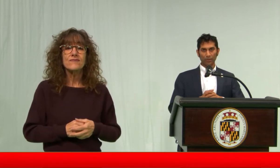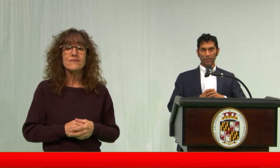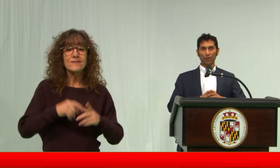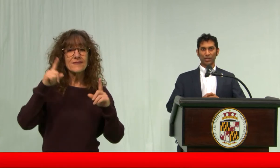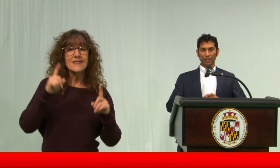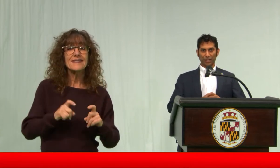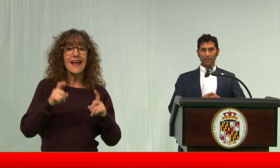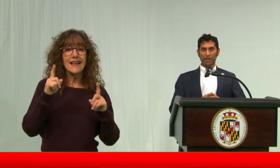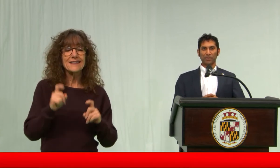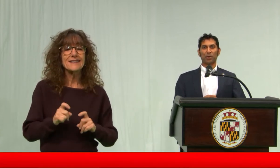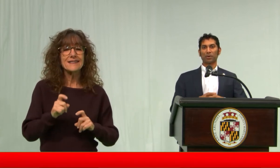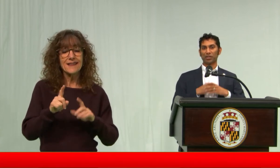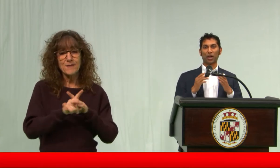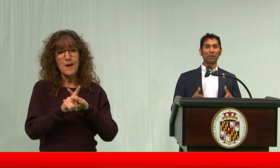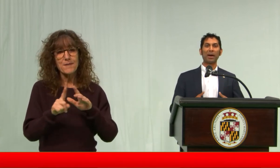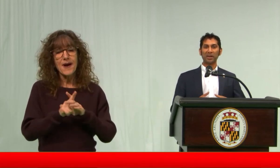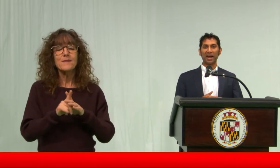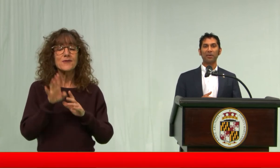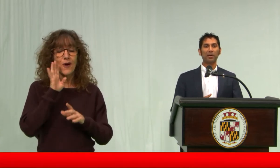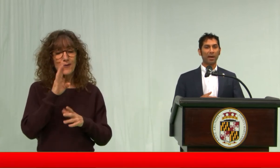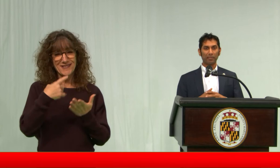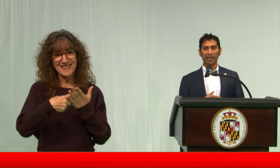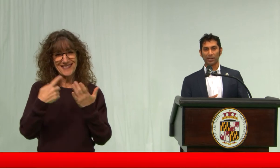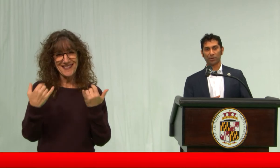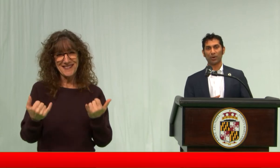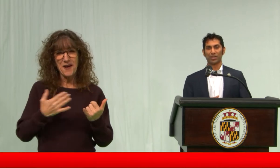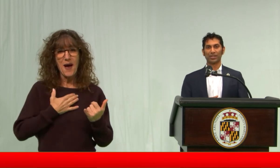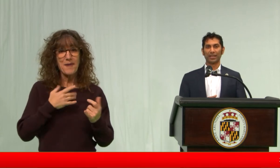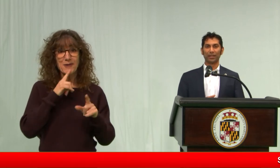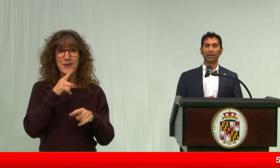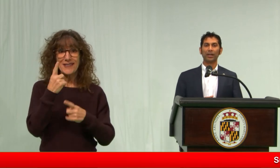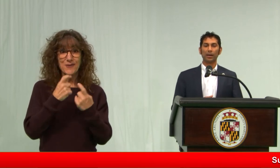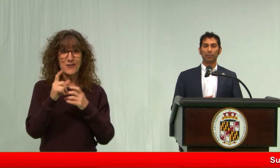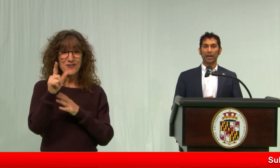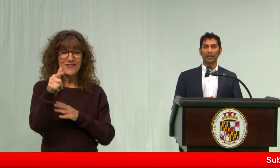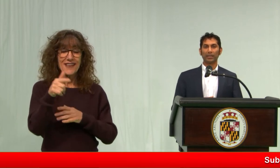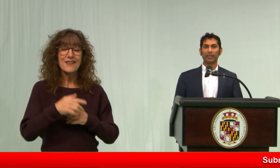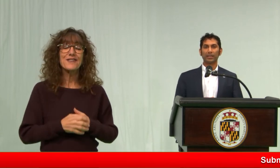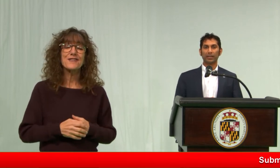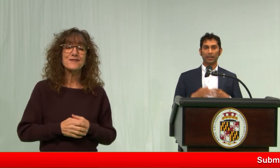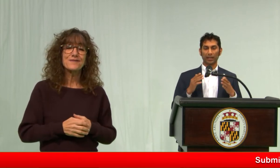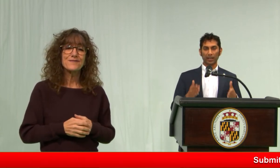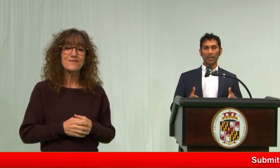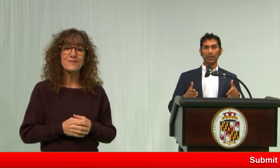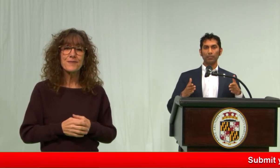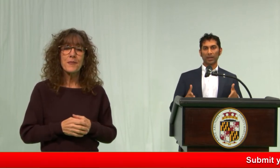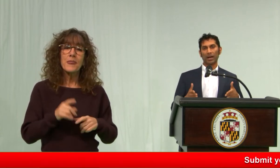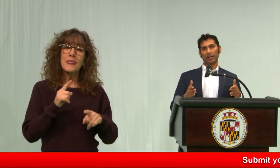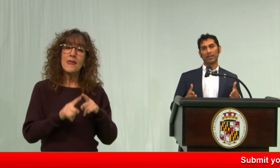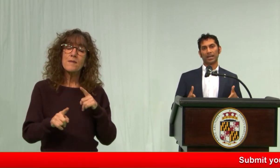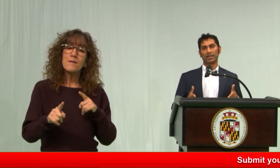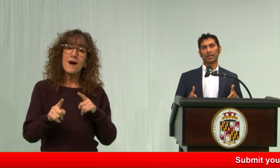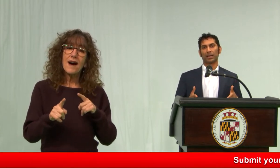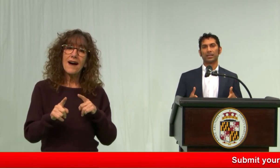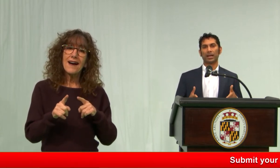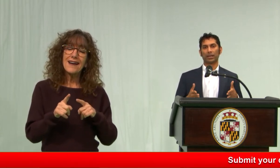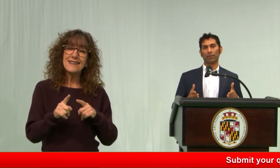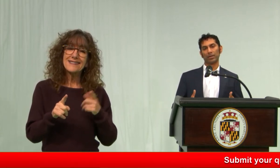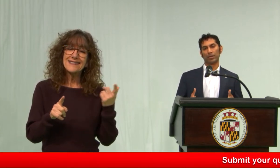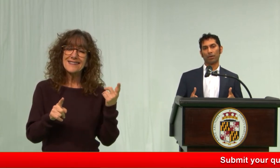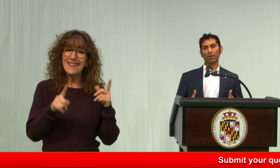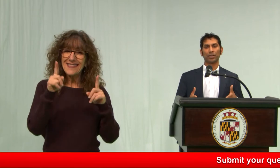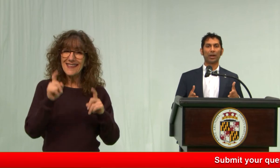Testing is always a question that comes up, so I'm going to talk about it now. I'm happy to answer questions later. But the key block in testing is